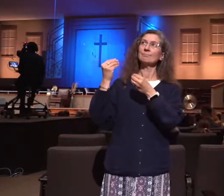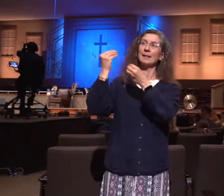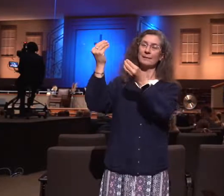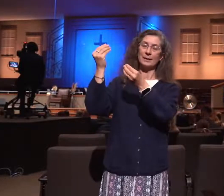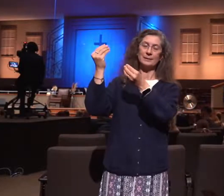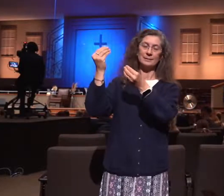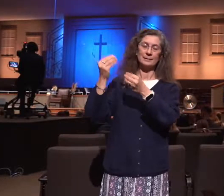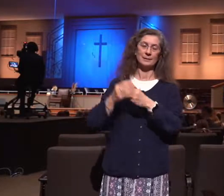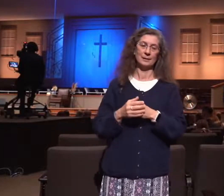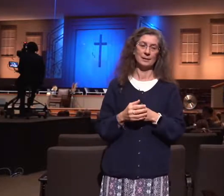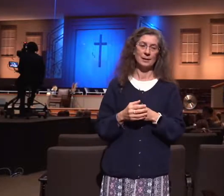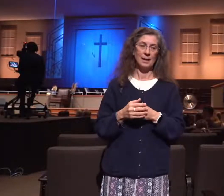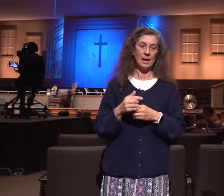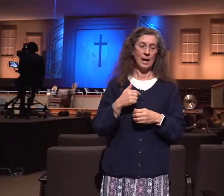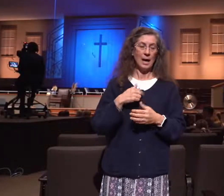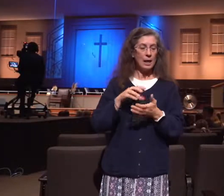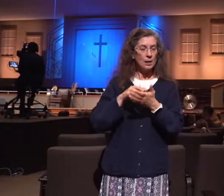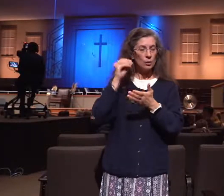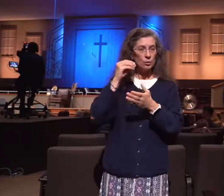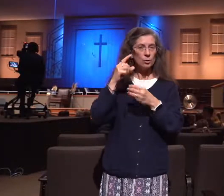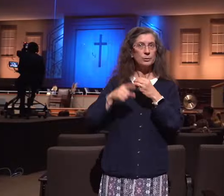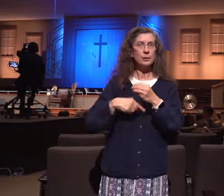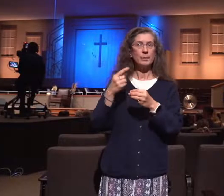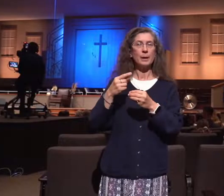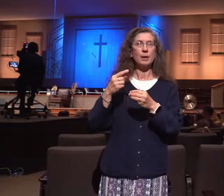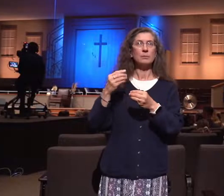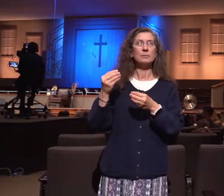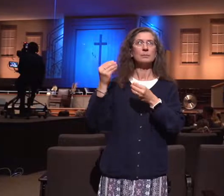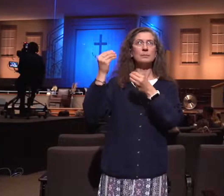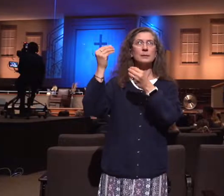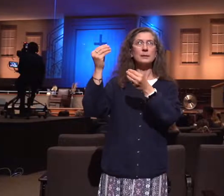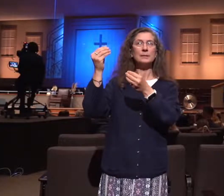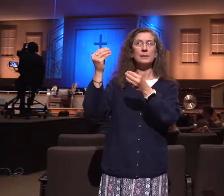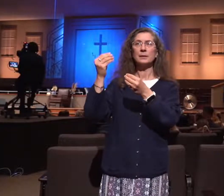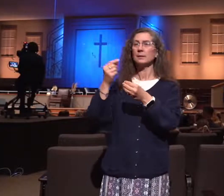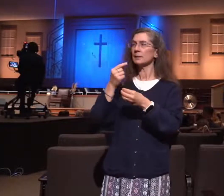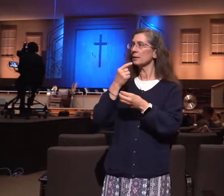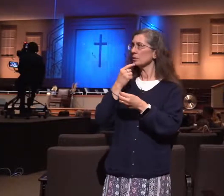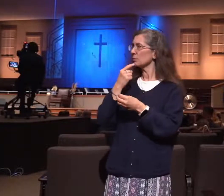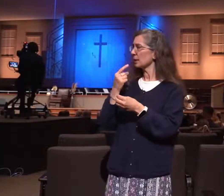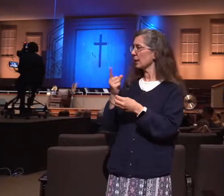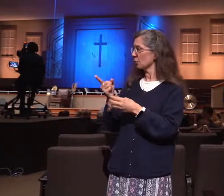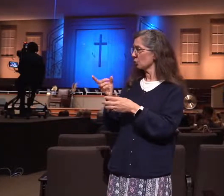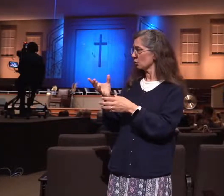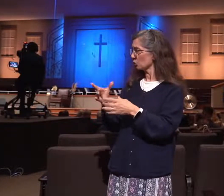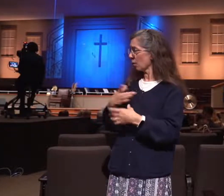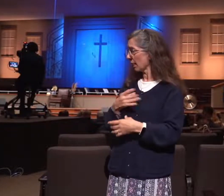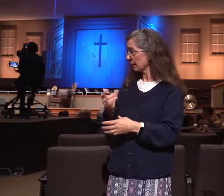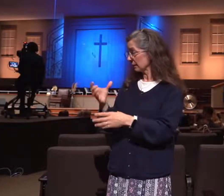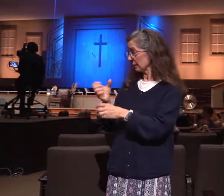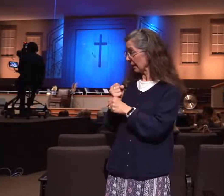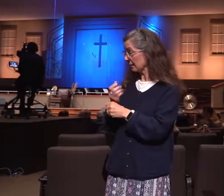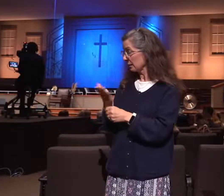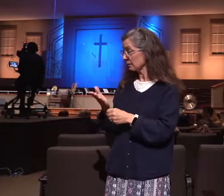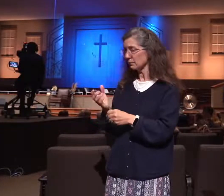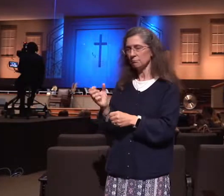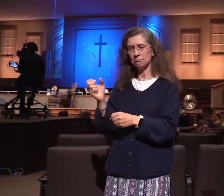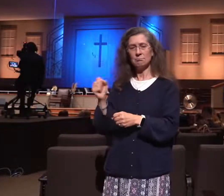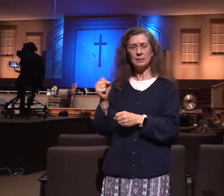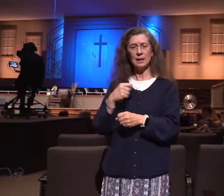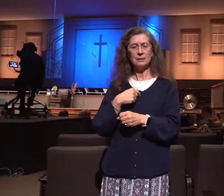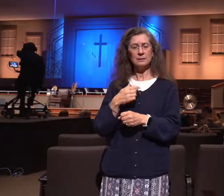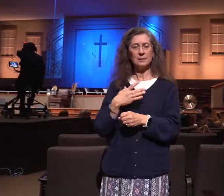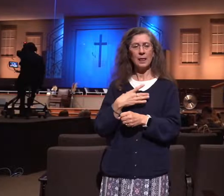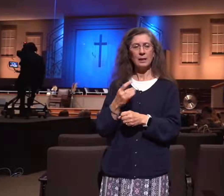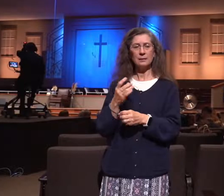And I learned about the joy of giving. You say, brother, sister, you like to give thanks? Sure, I like to give thanks. But I'll be honest with